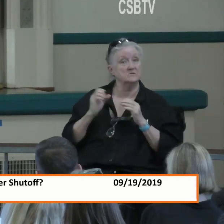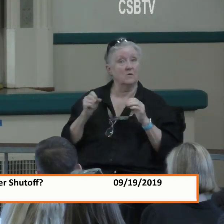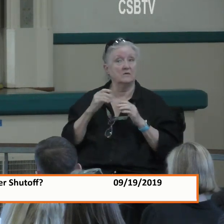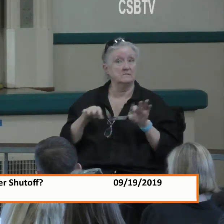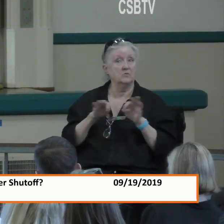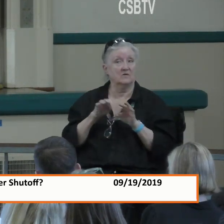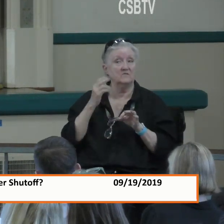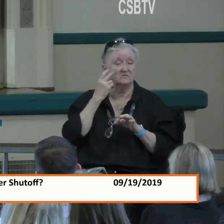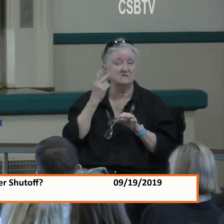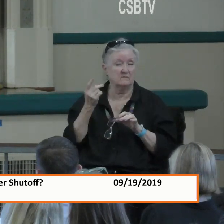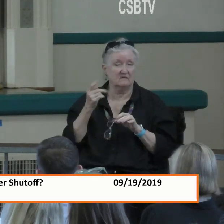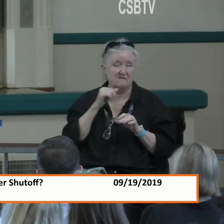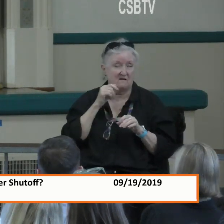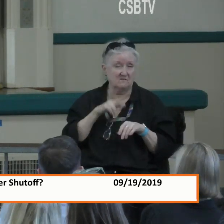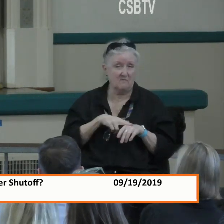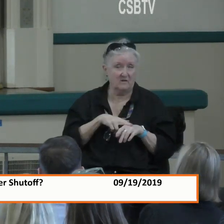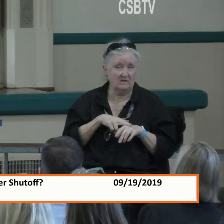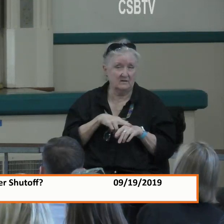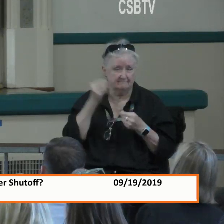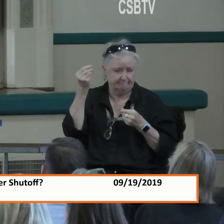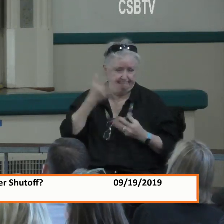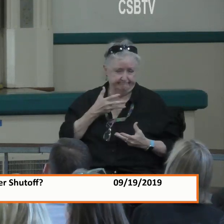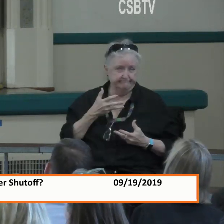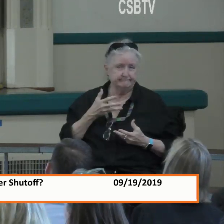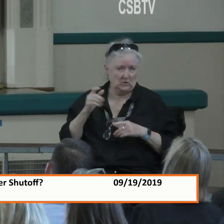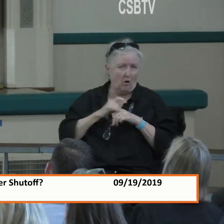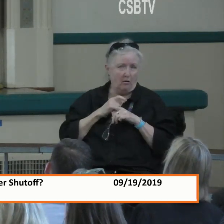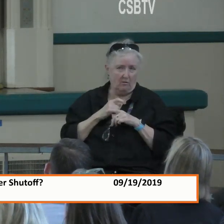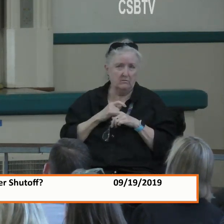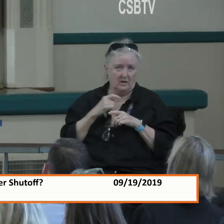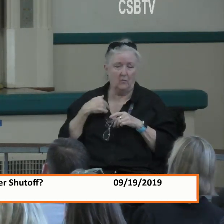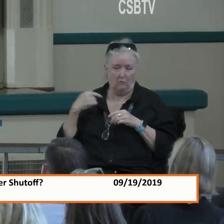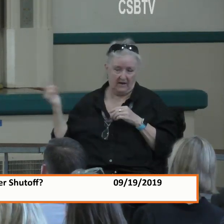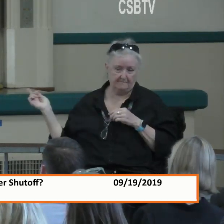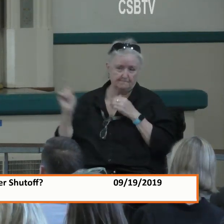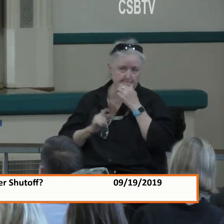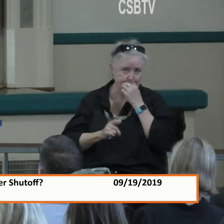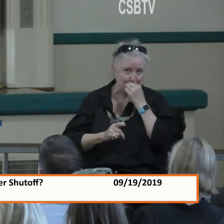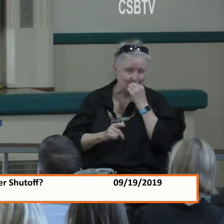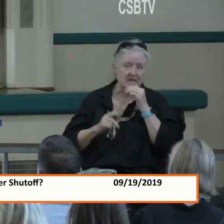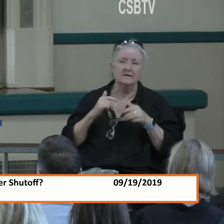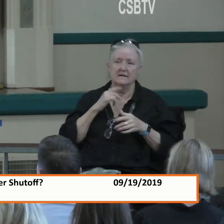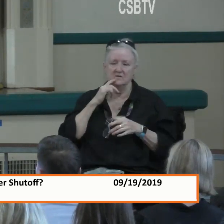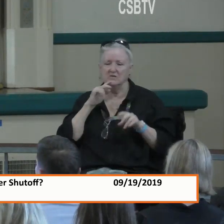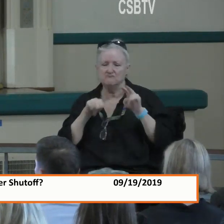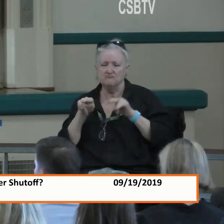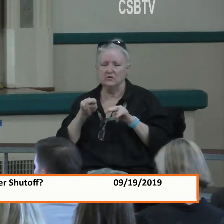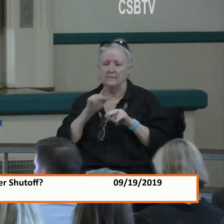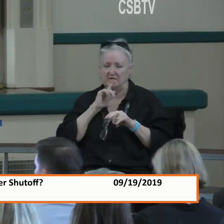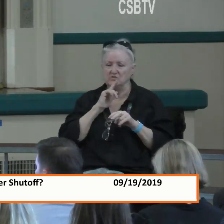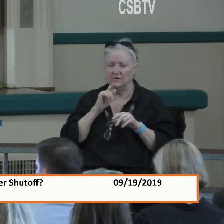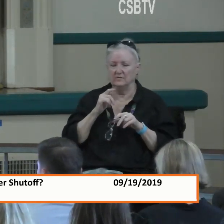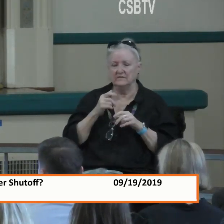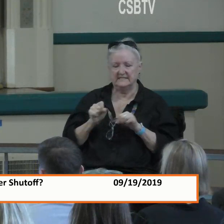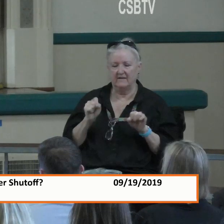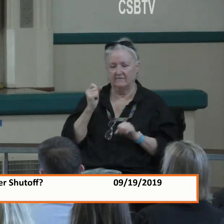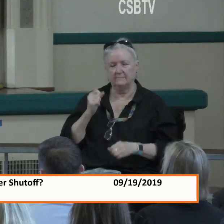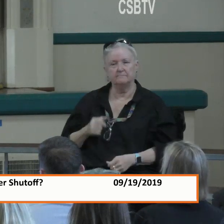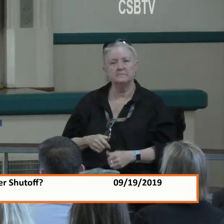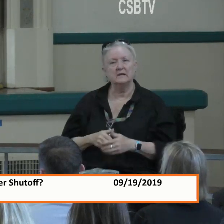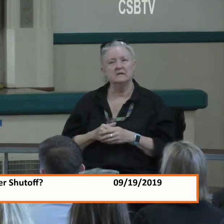see something that's not normal, give us a call so that we can come out there and take a look at it and make sure that it's not